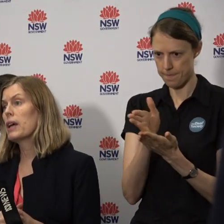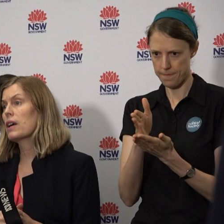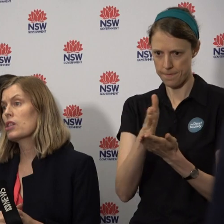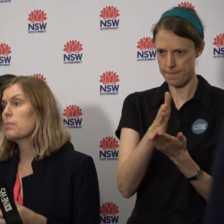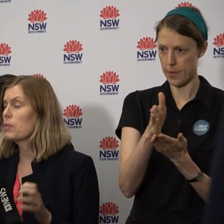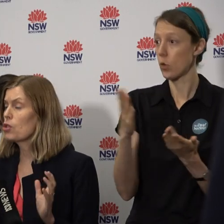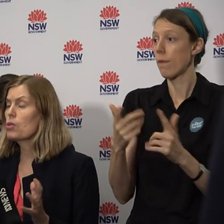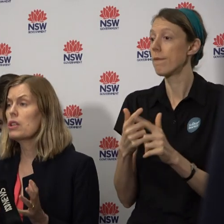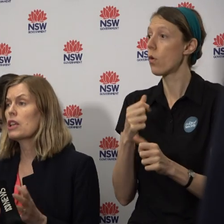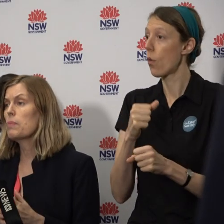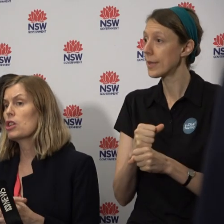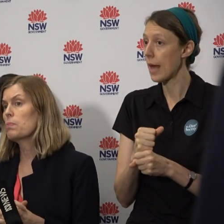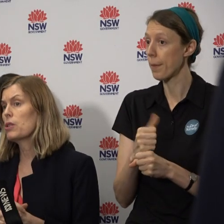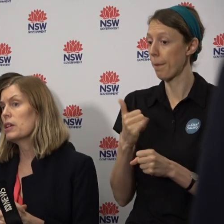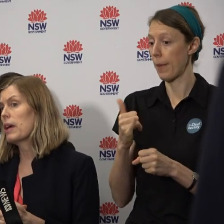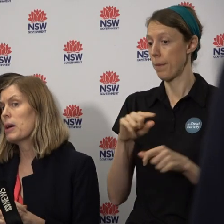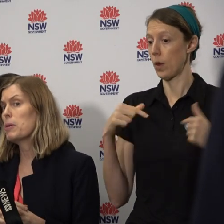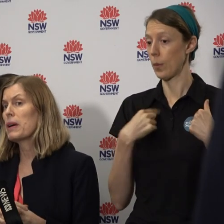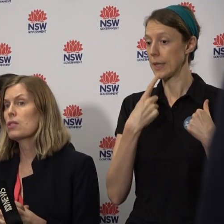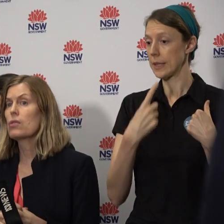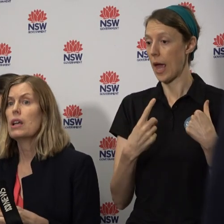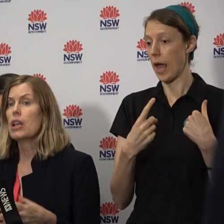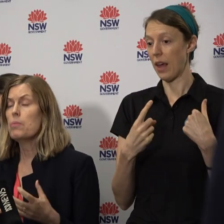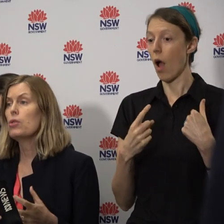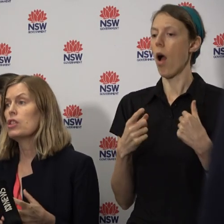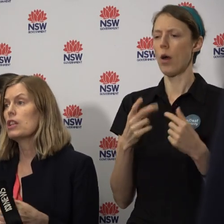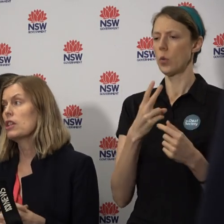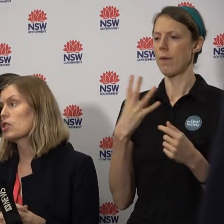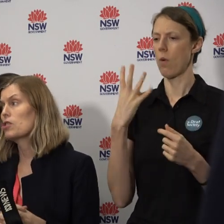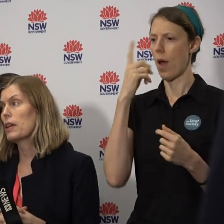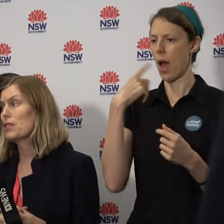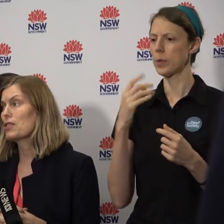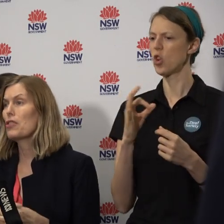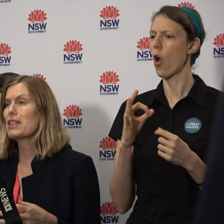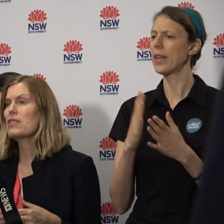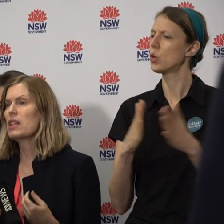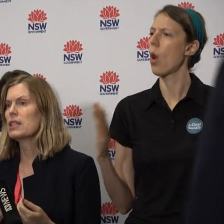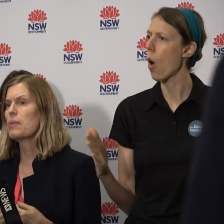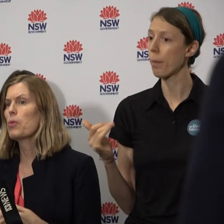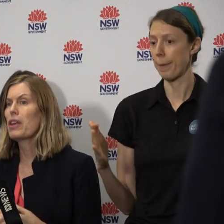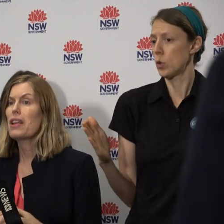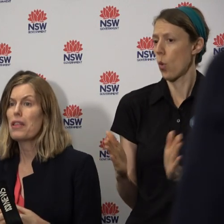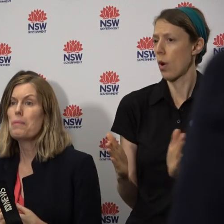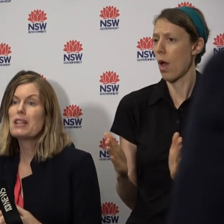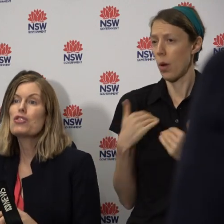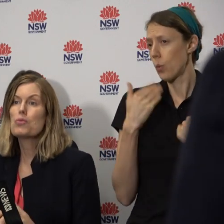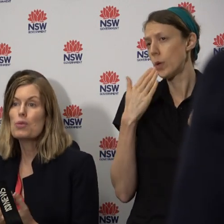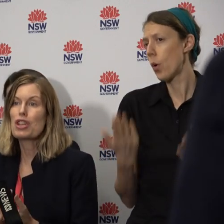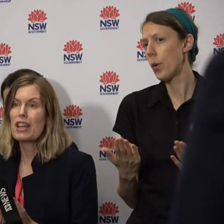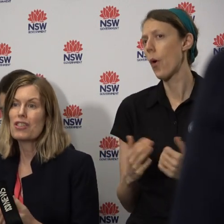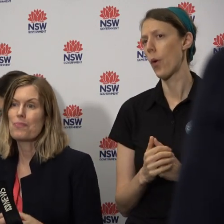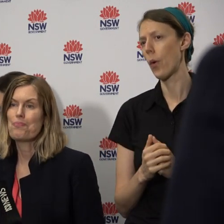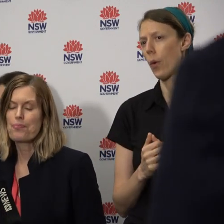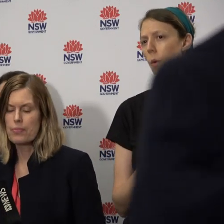instance, we may actually shorten the incubation period, and that may be based on emerging international evidence. So that gives an example that messages